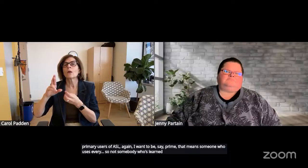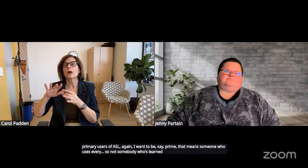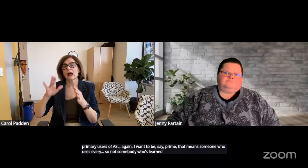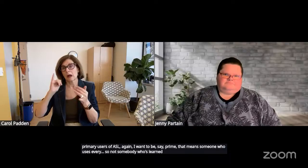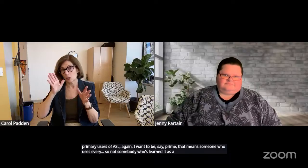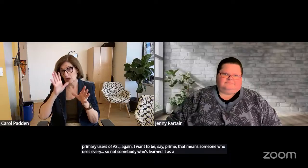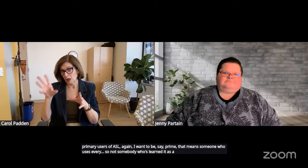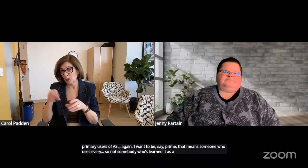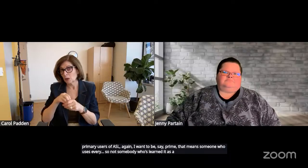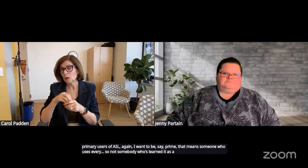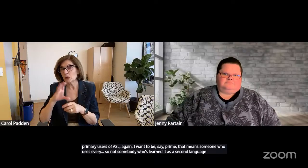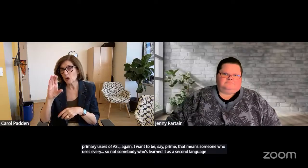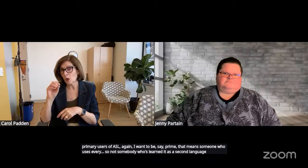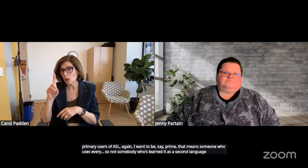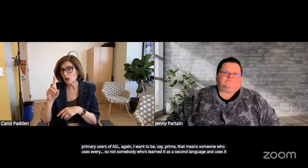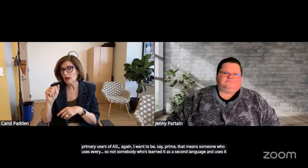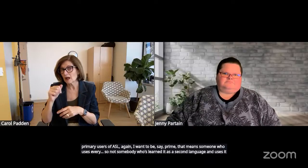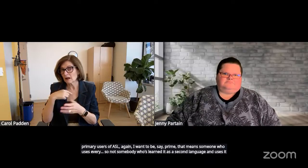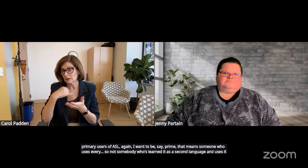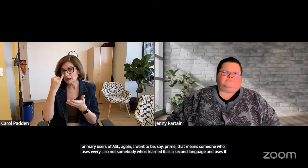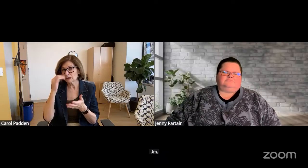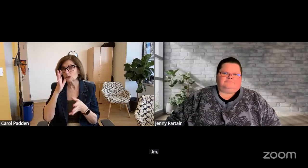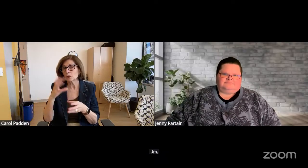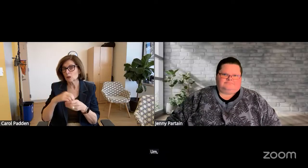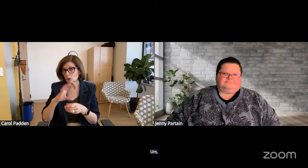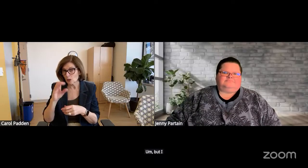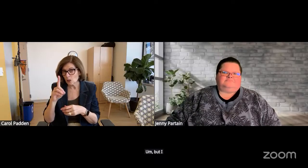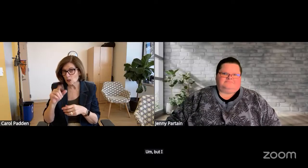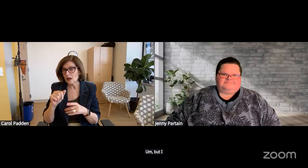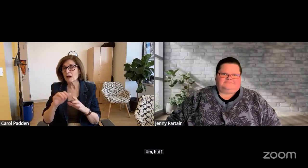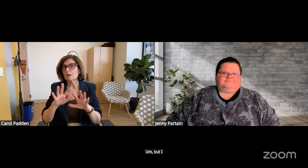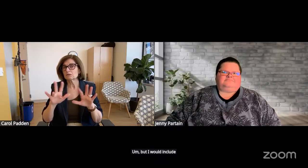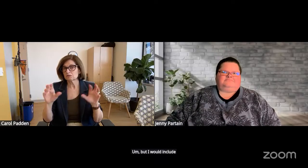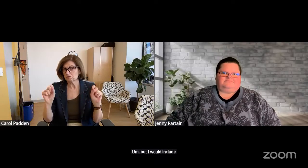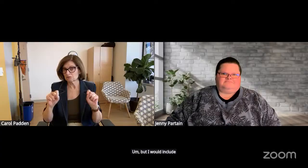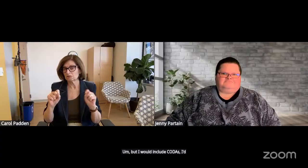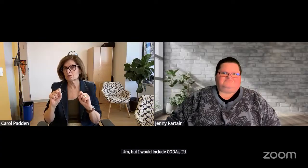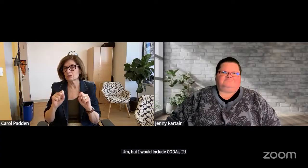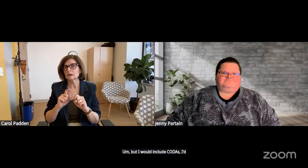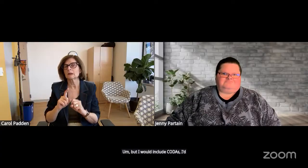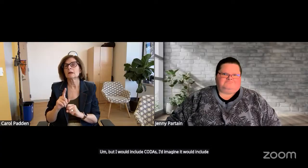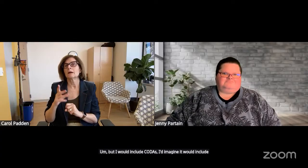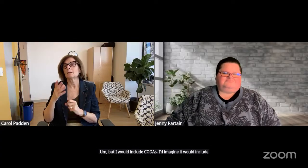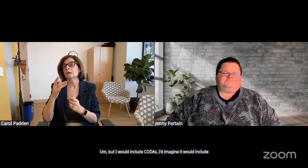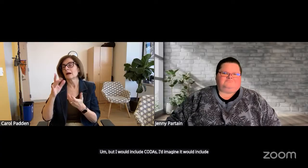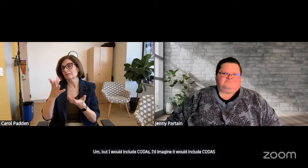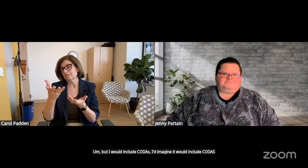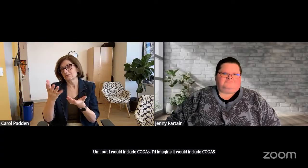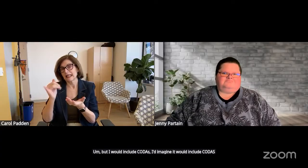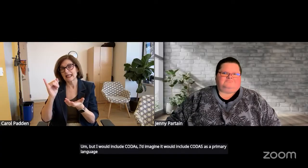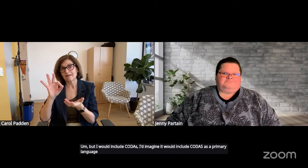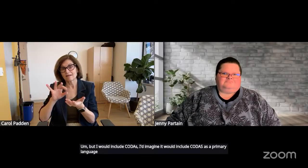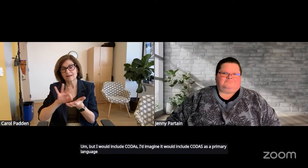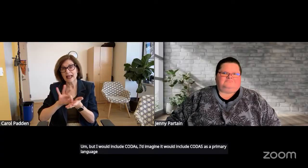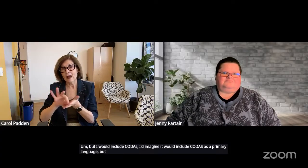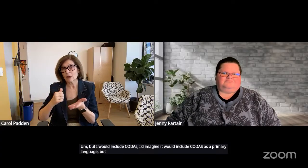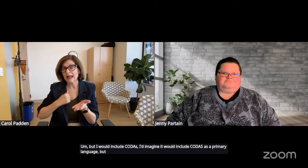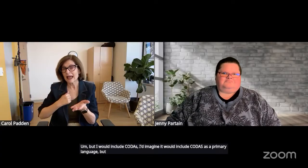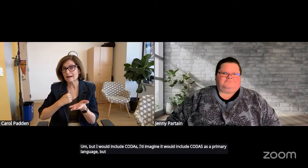second language and uses it. But I would include codas. I'd imagine it would include codas as a primary language, but 1 million